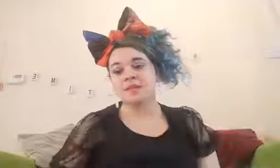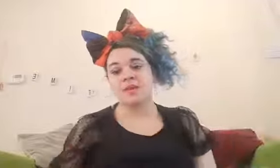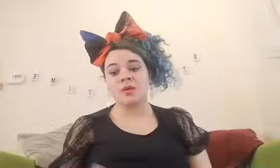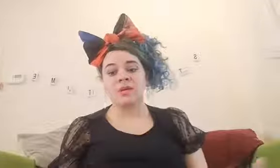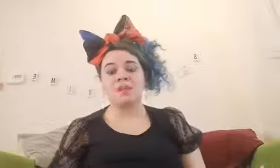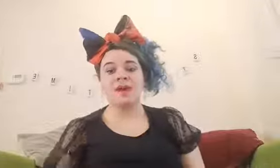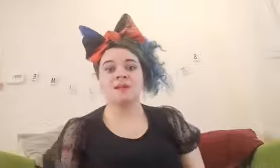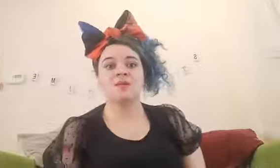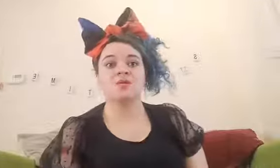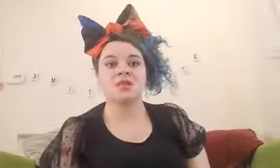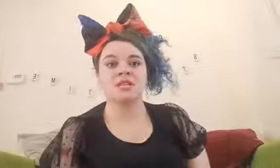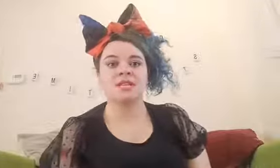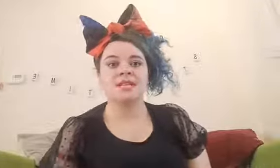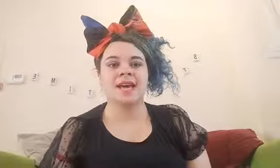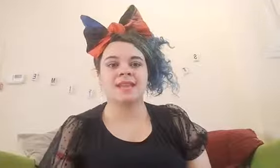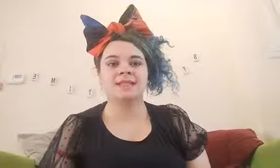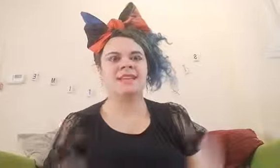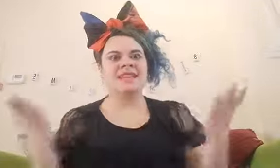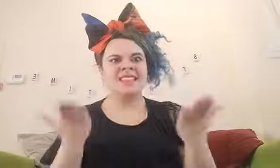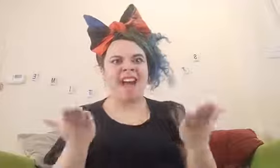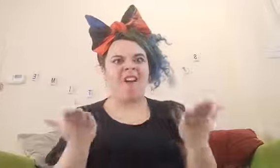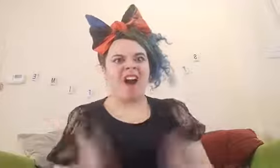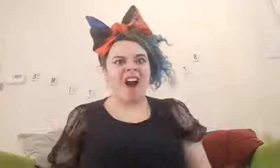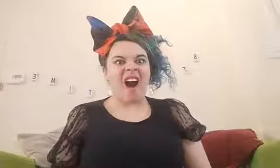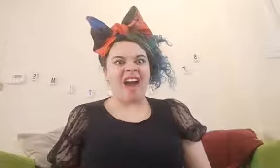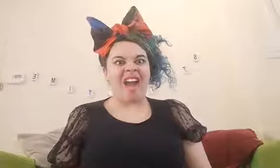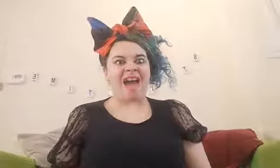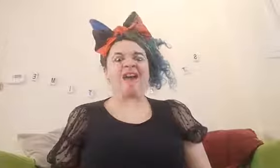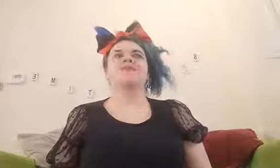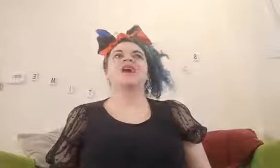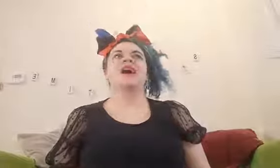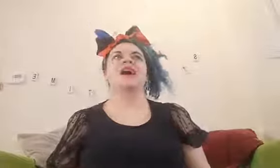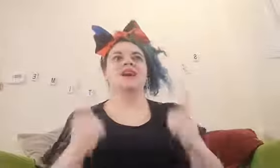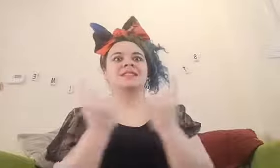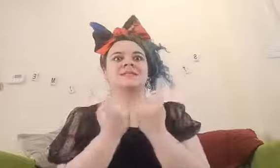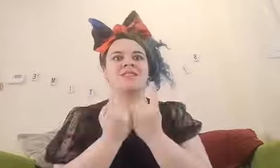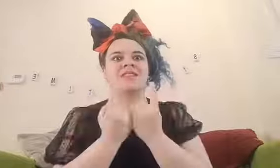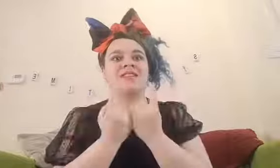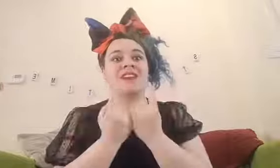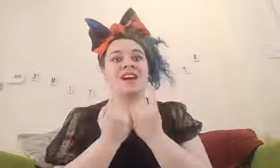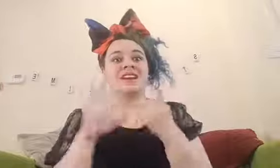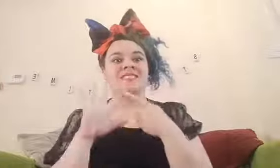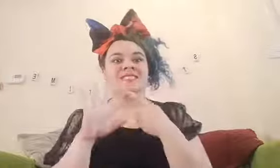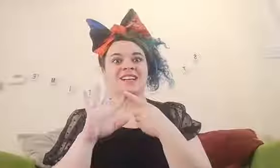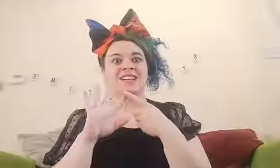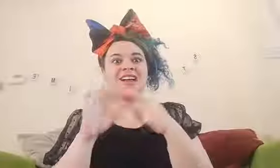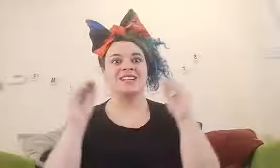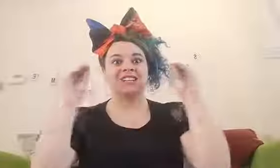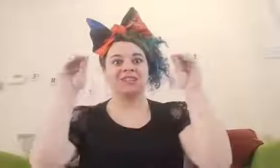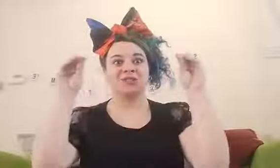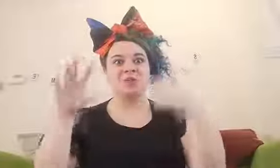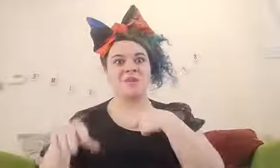So he went to wash his hands. Now, I have something that Estelle actually taught